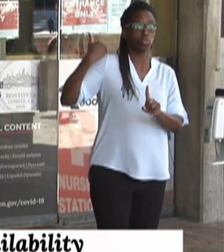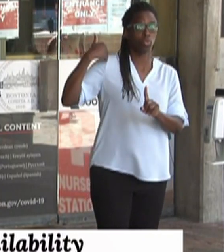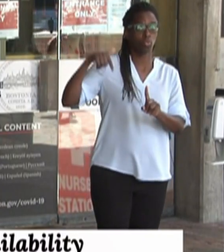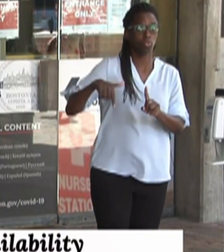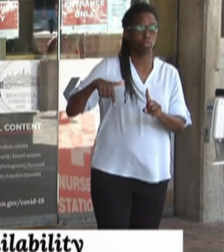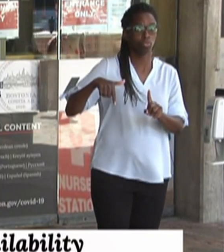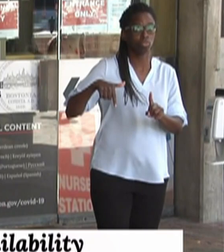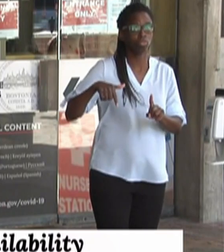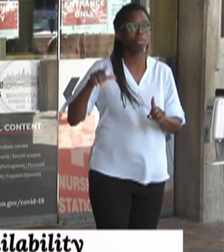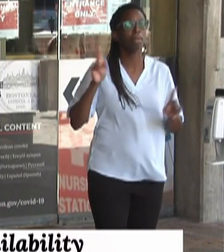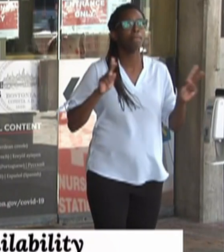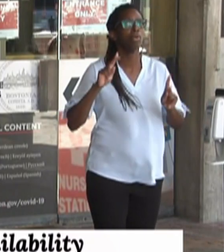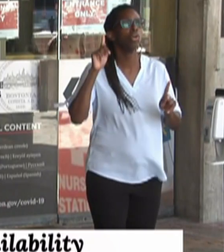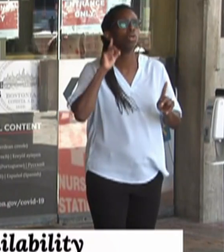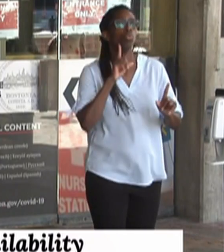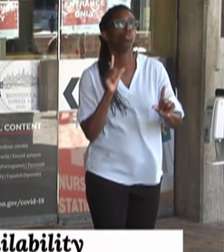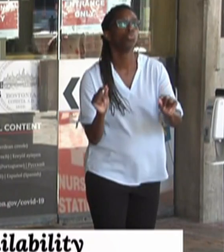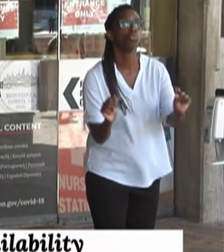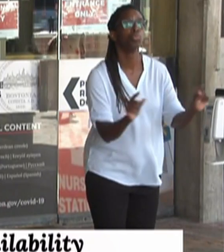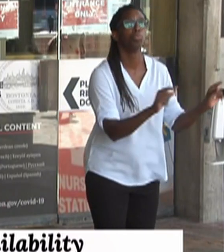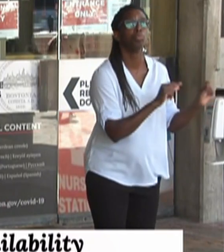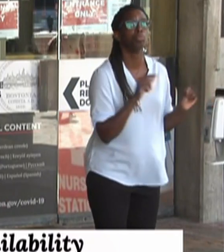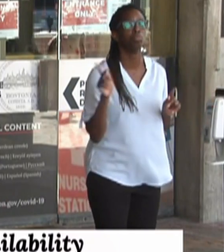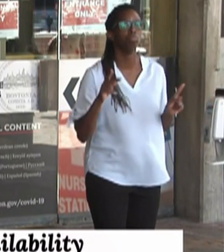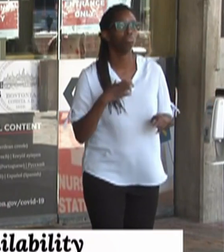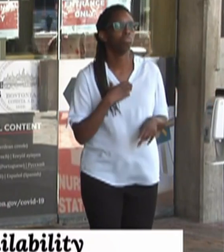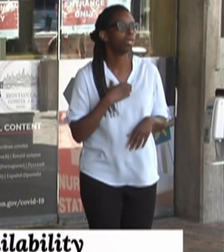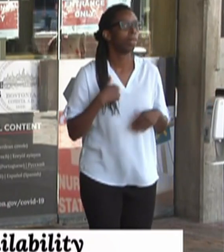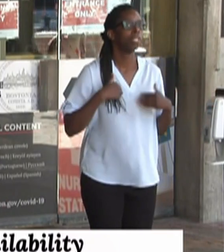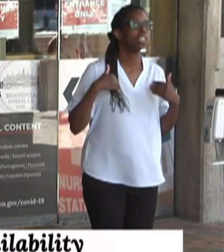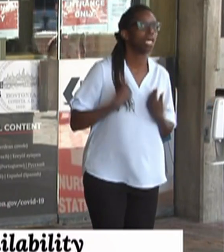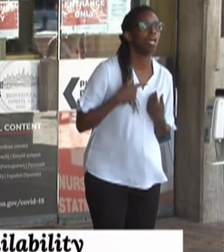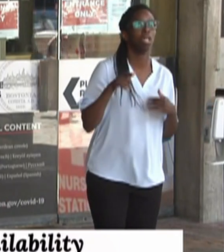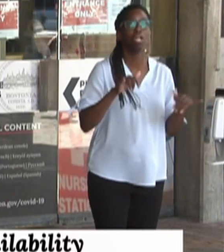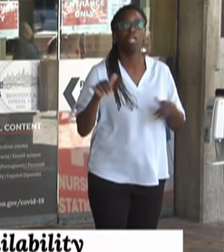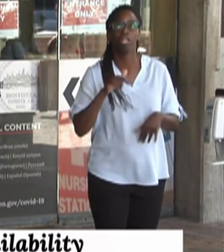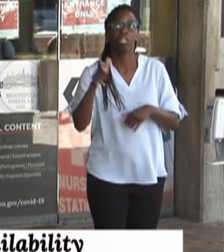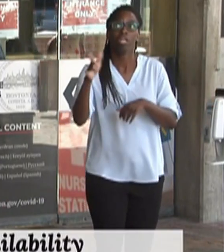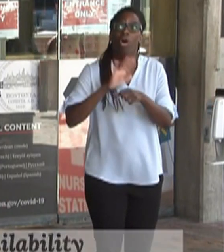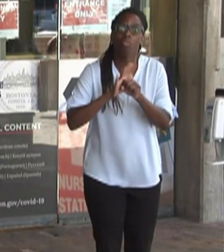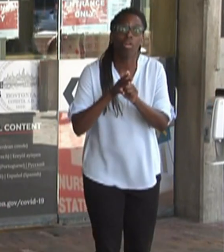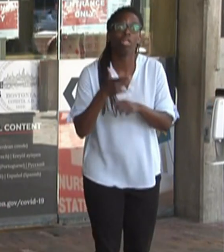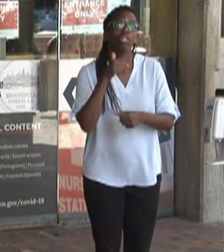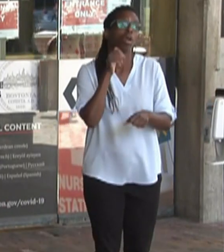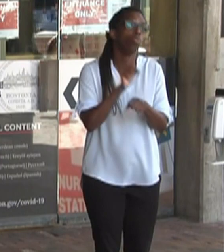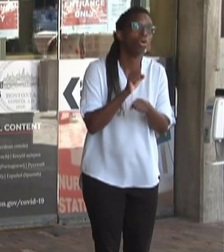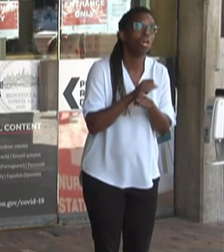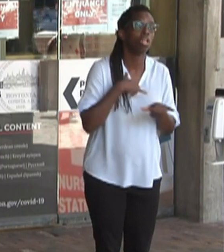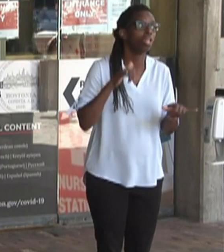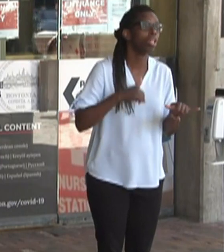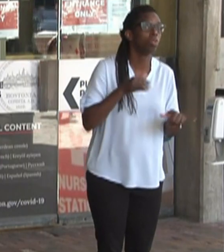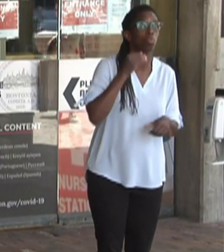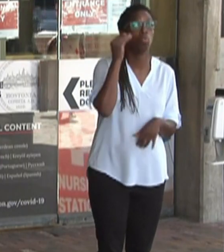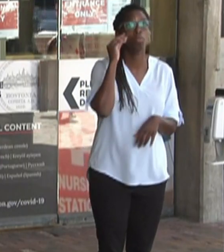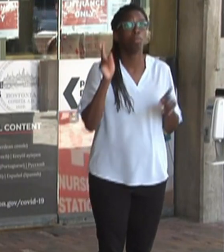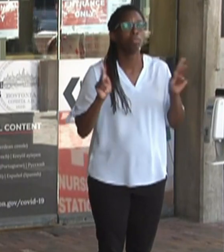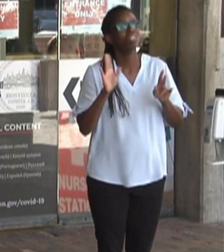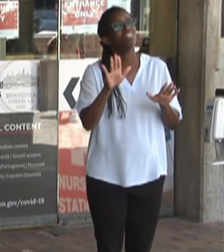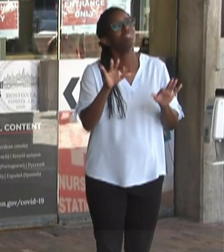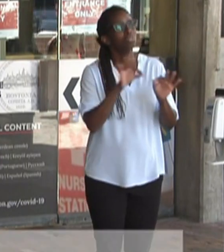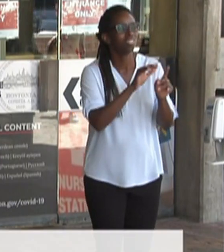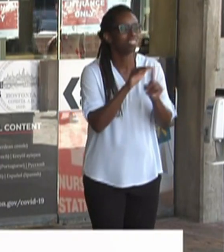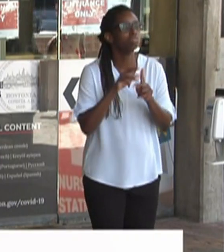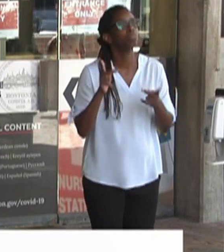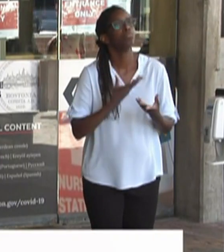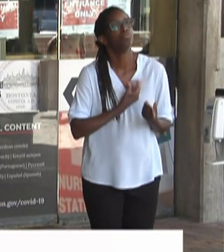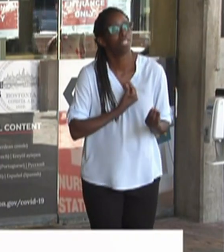done over here. We need to be compassionate with each other, and we need to continue to move forward. We need to continue to take a day at